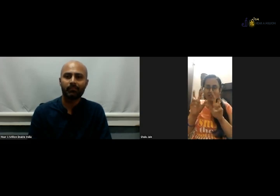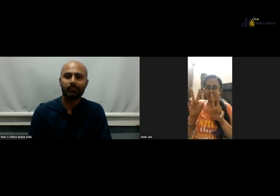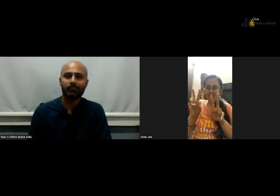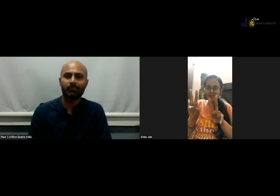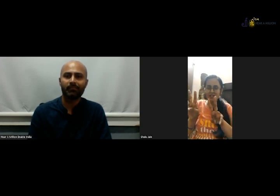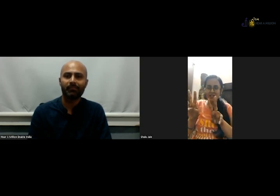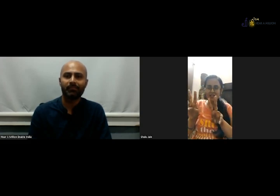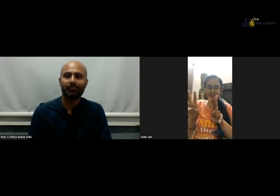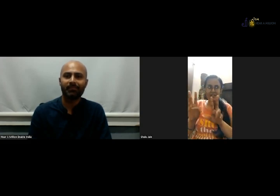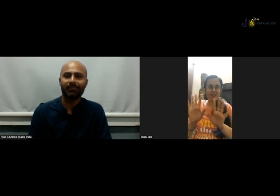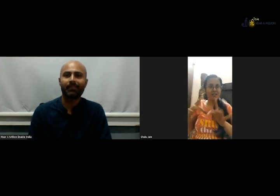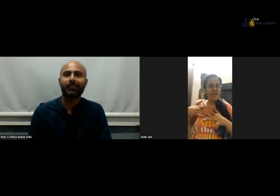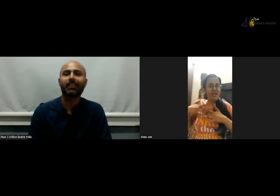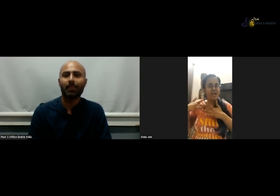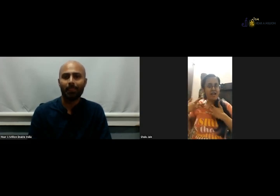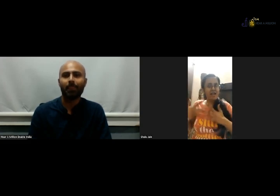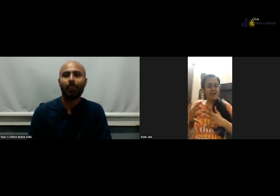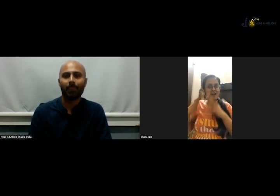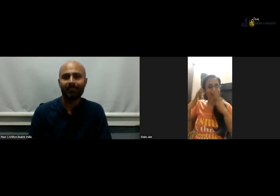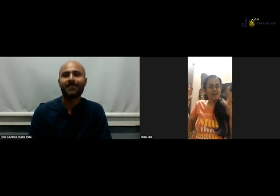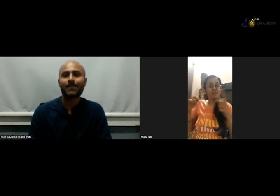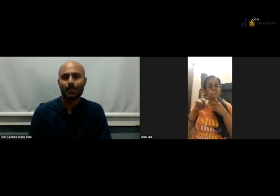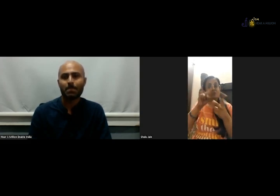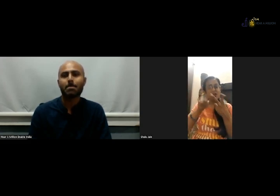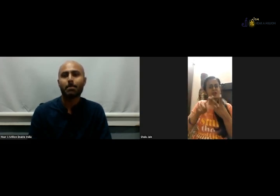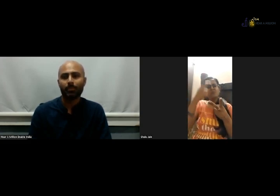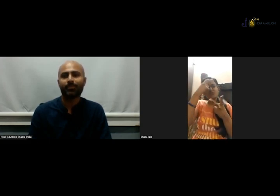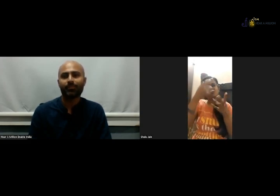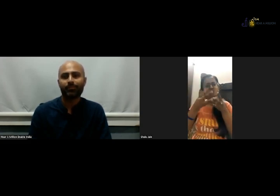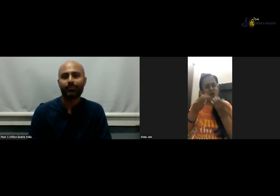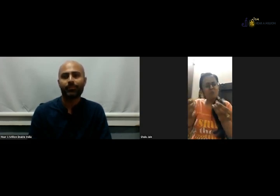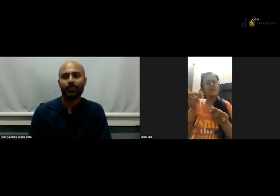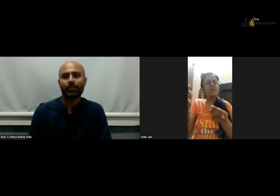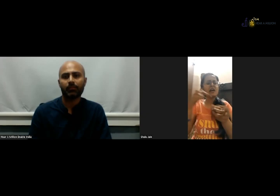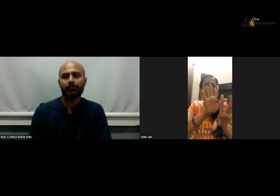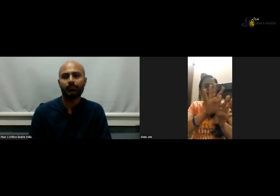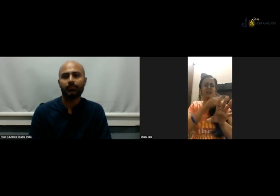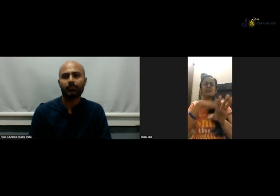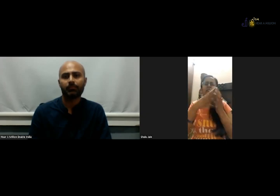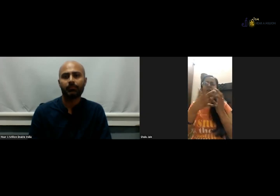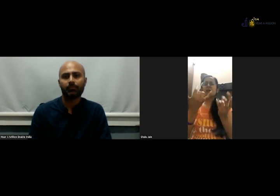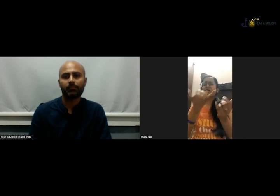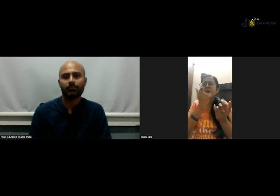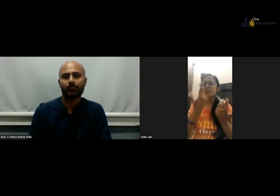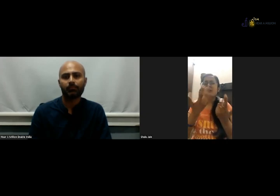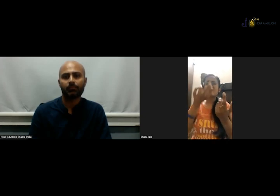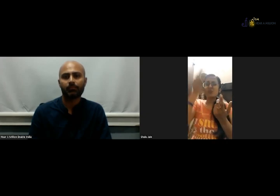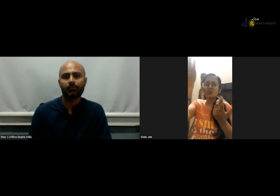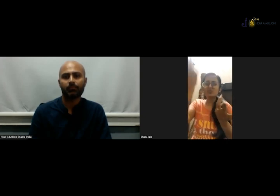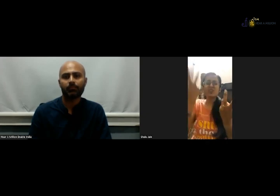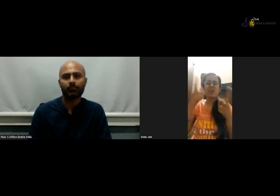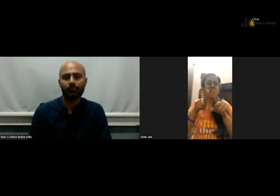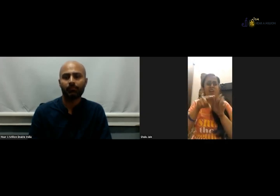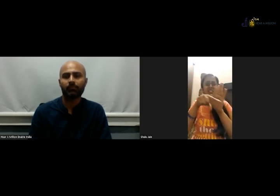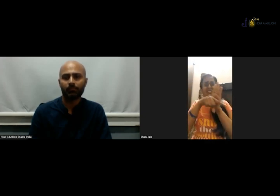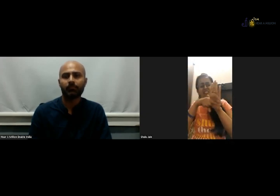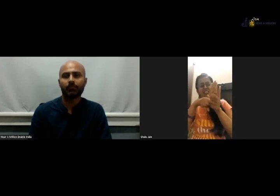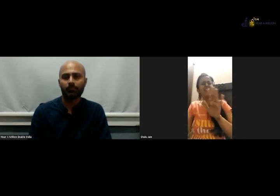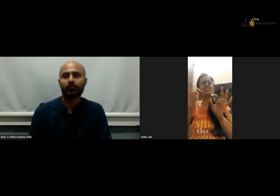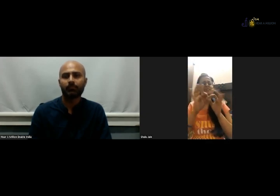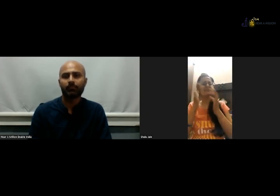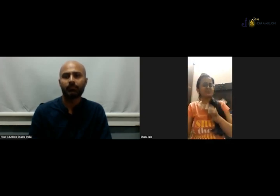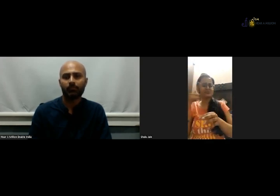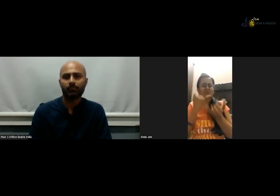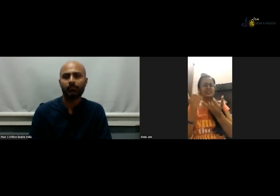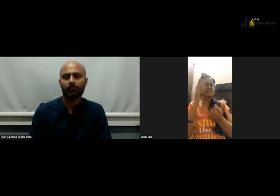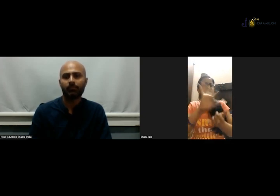I get the funds. You don't need to pay me. So the things were very different, and she actually had a good heart, and she